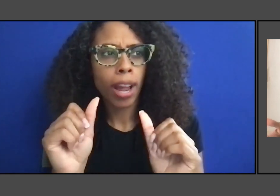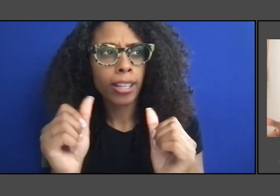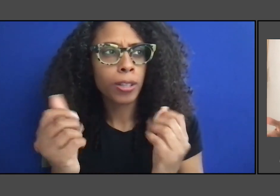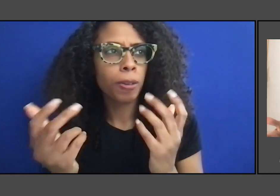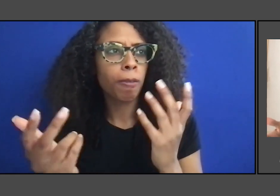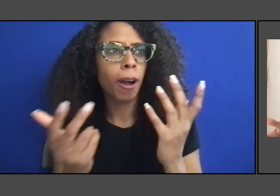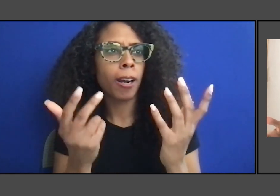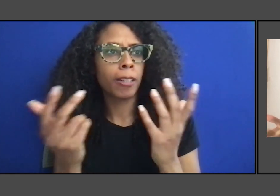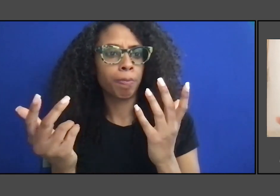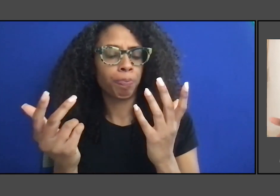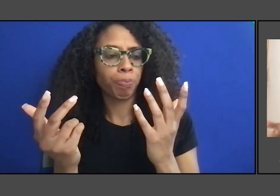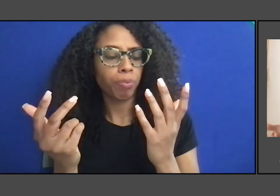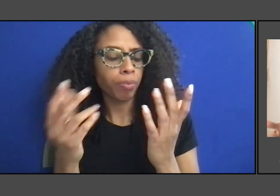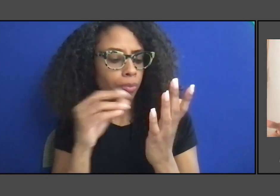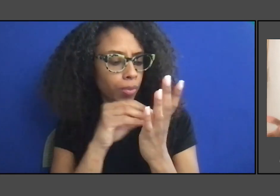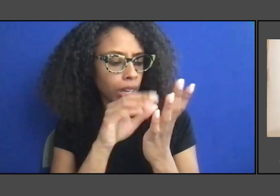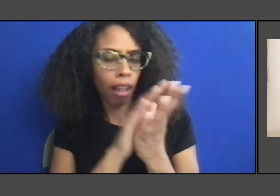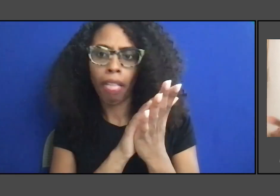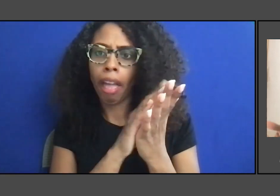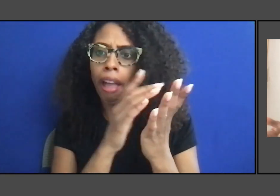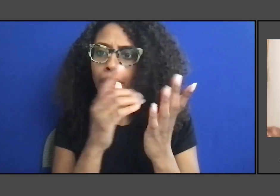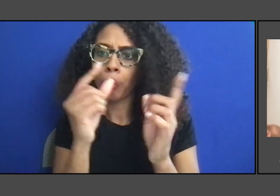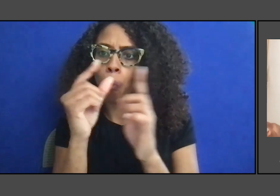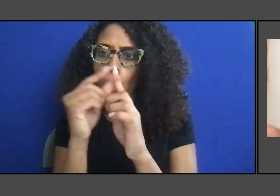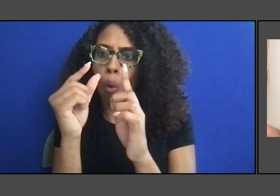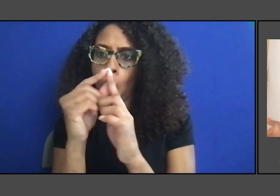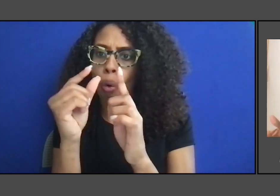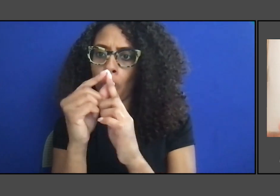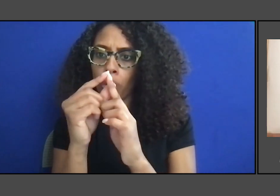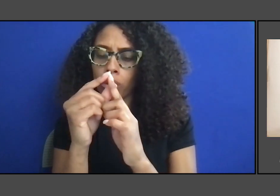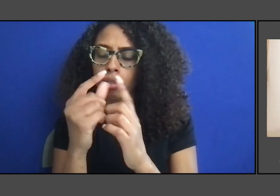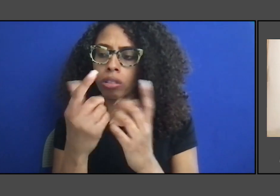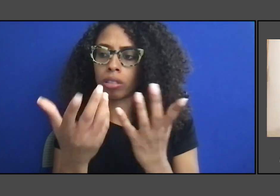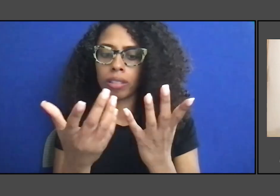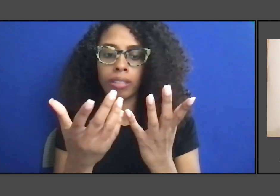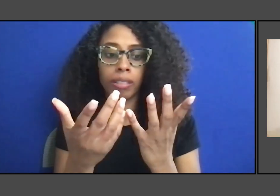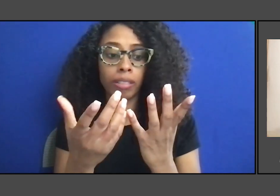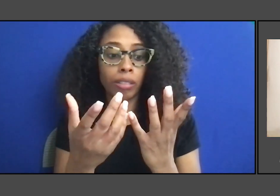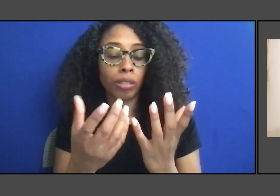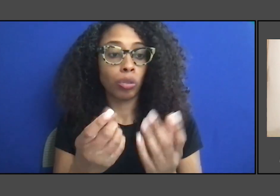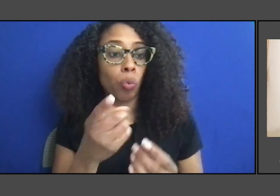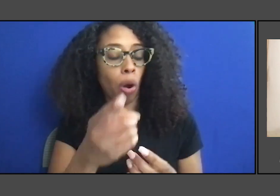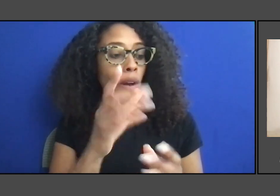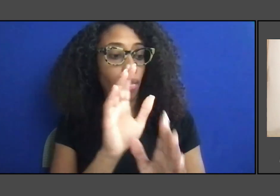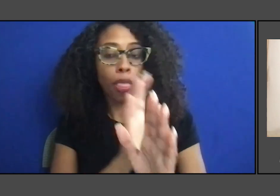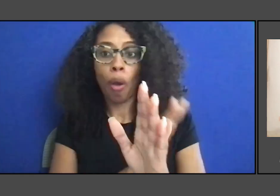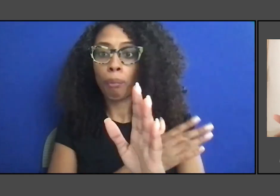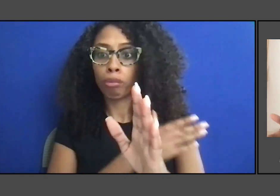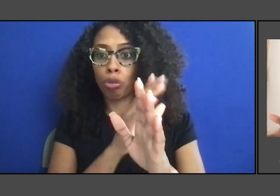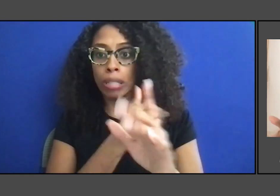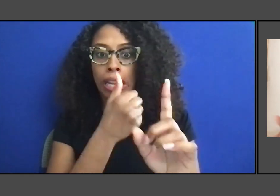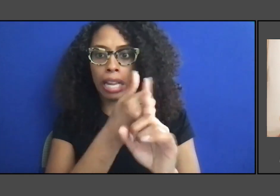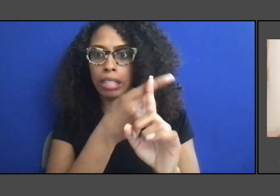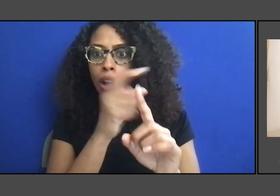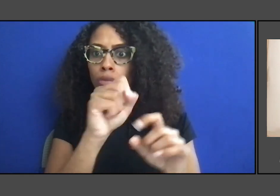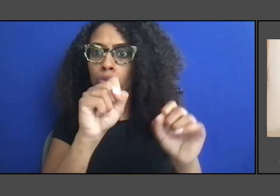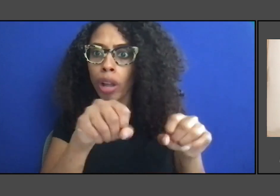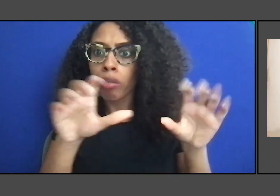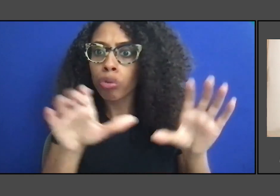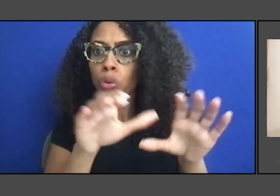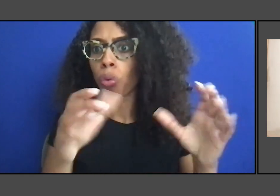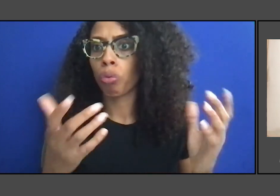paper for what so much of the music accomplishes, right? And you're so right